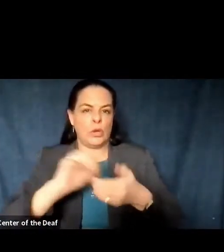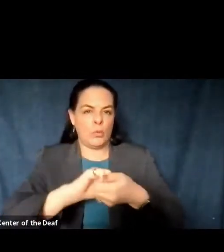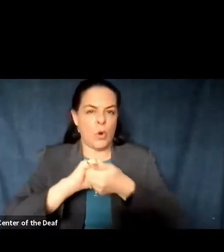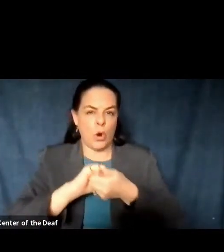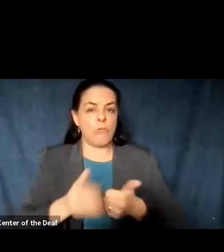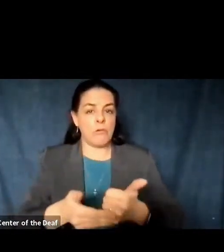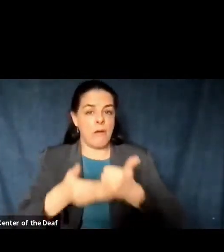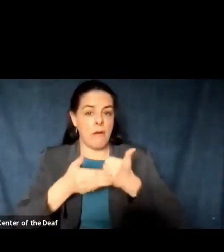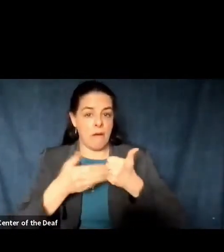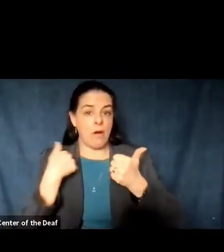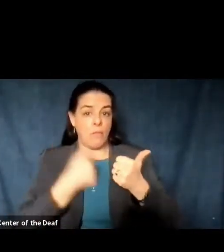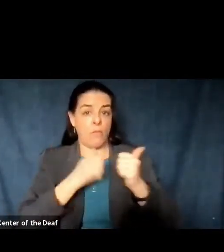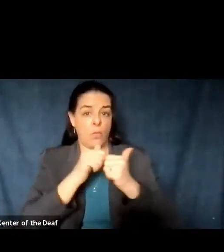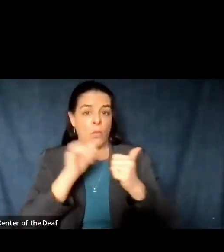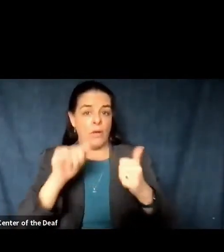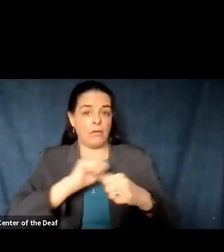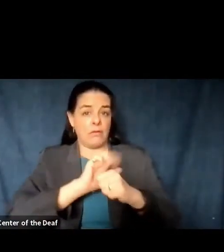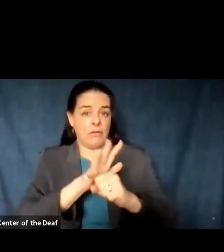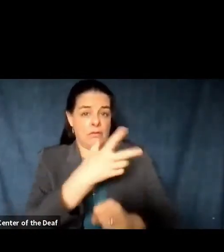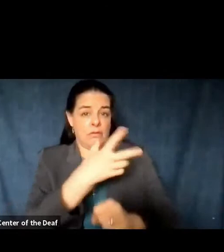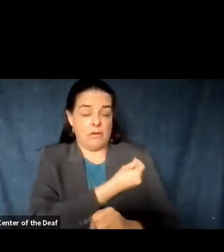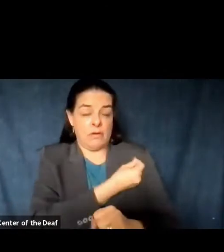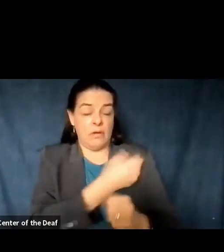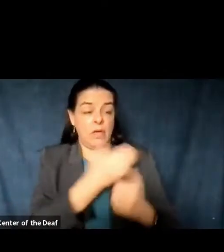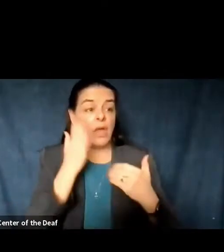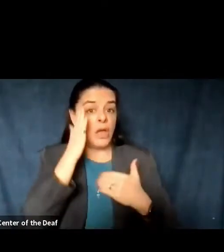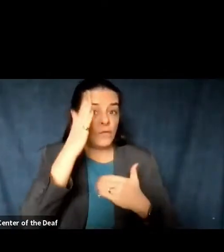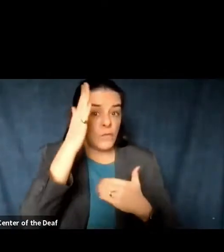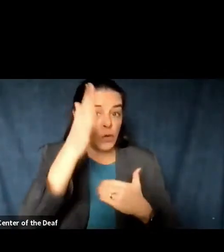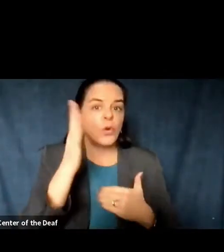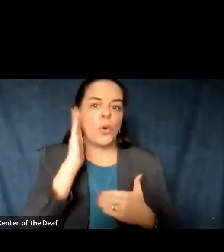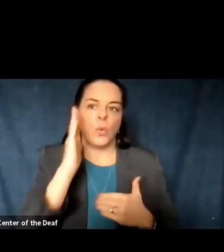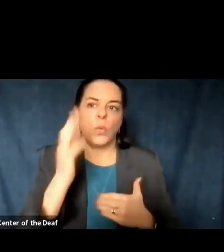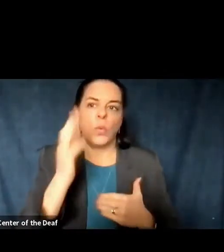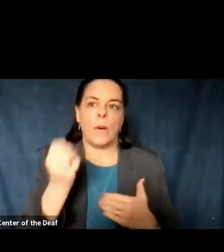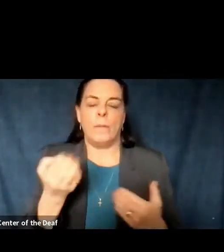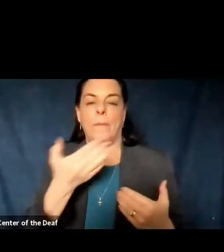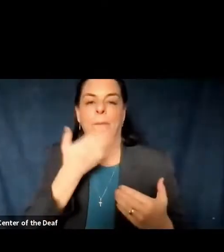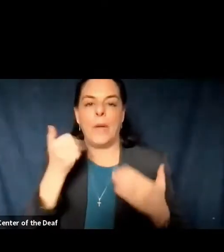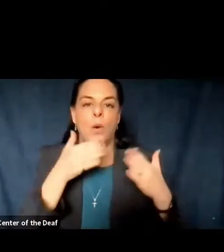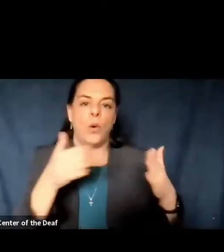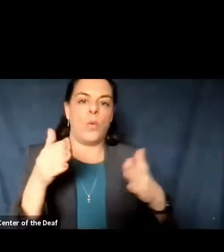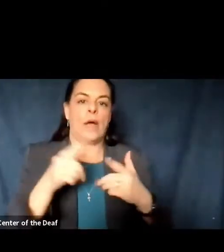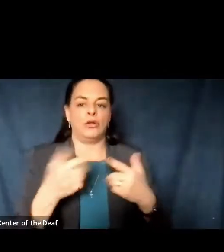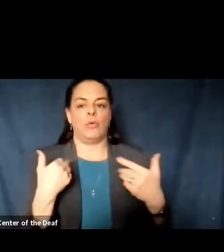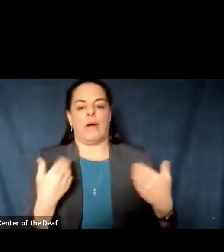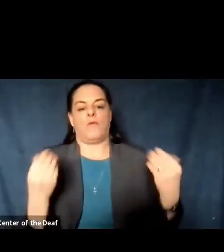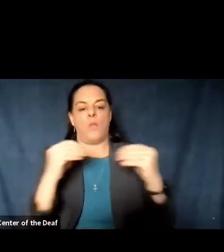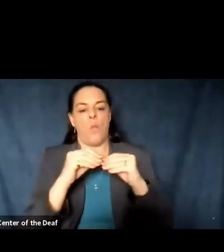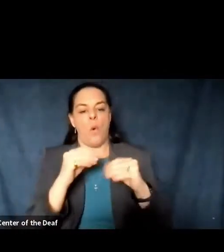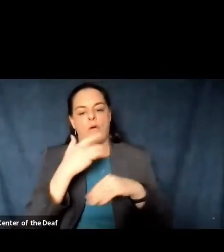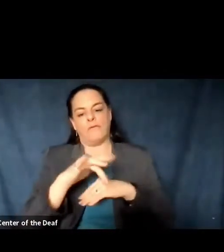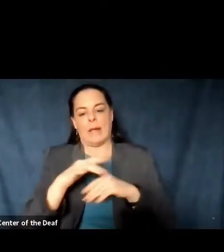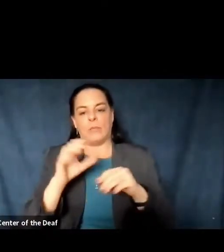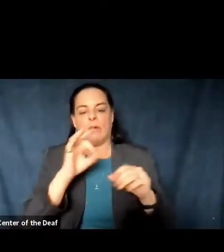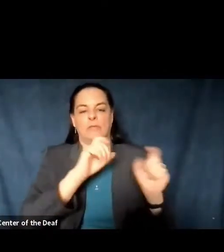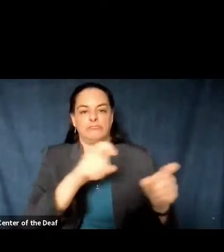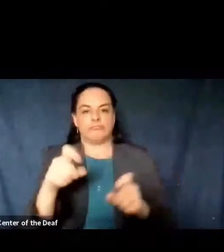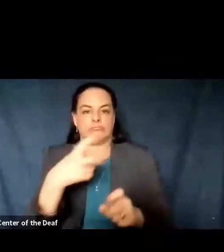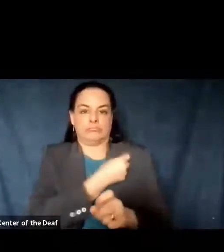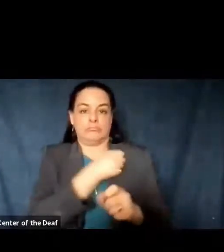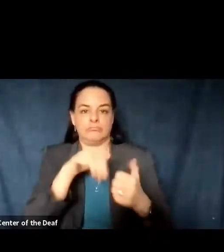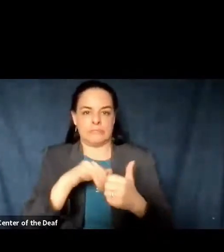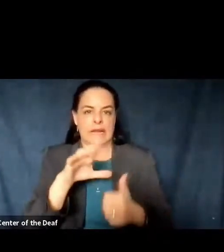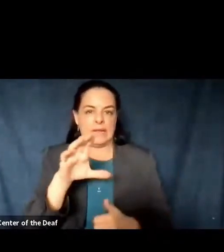Moving forward, this will be a more sustainable way to increase vaccination availability throughout the county. The